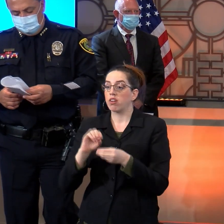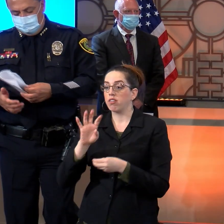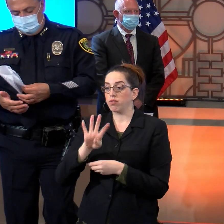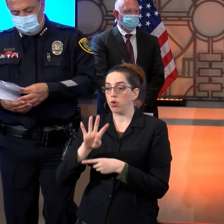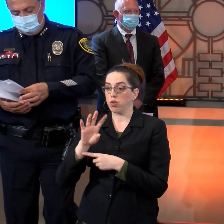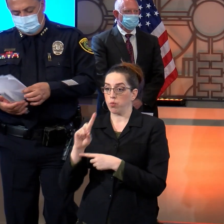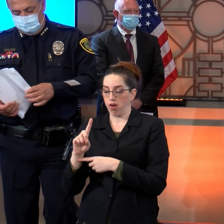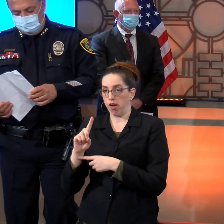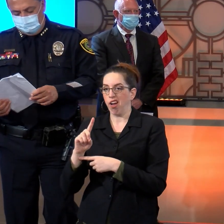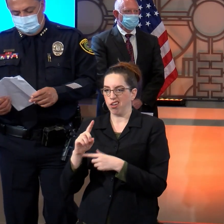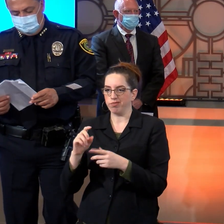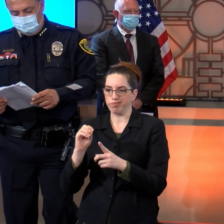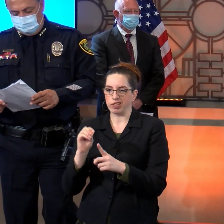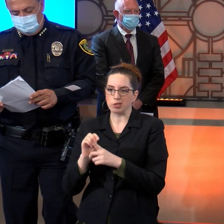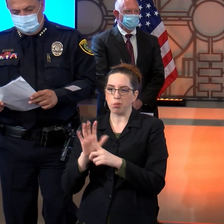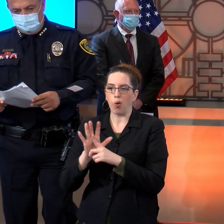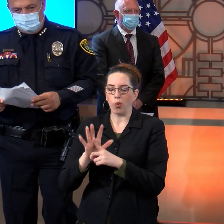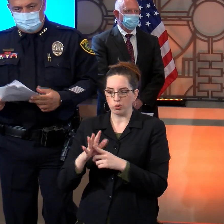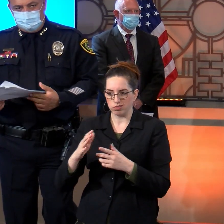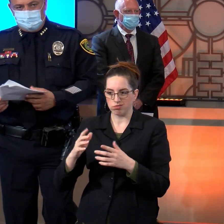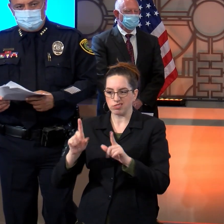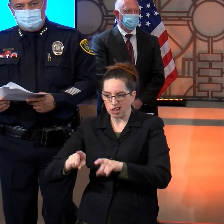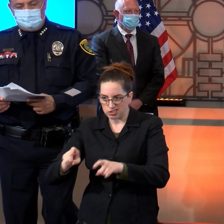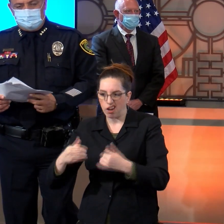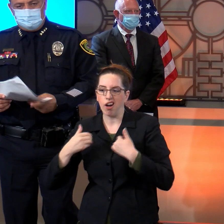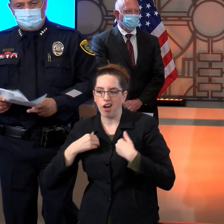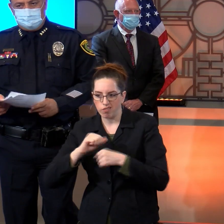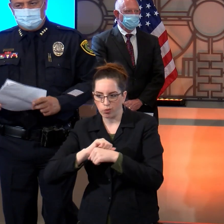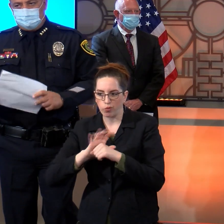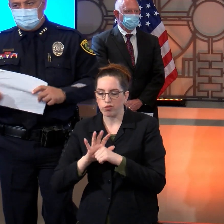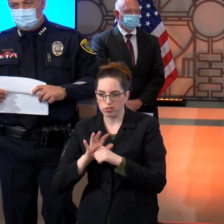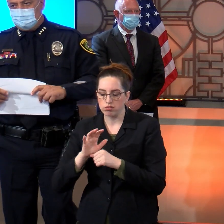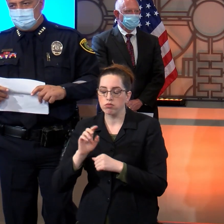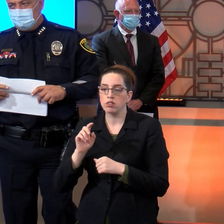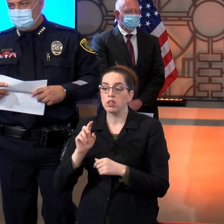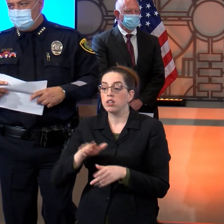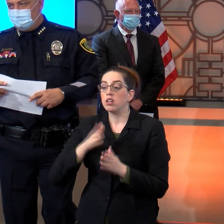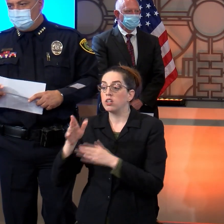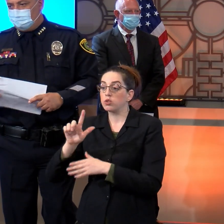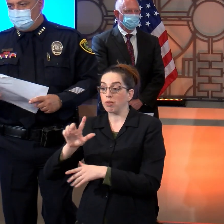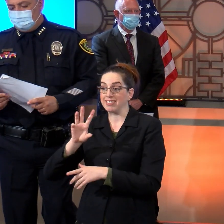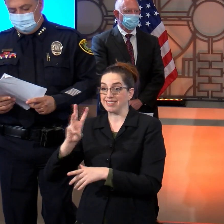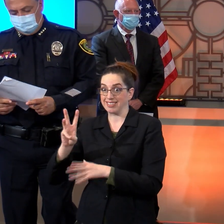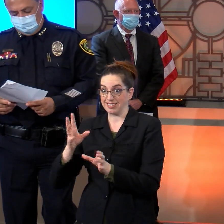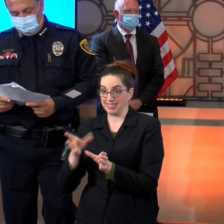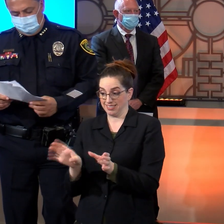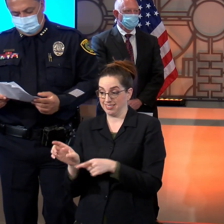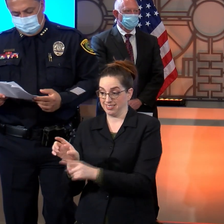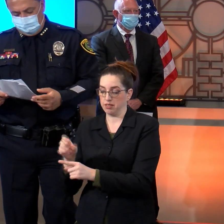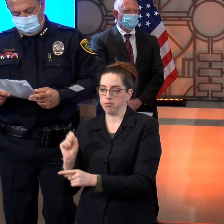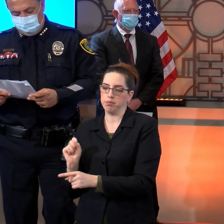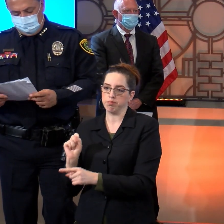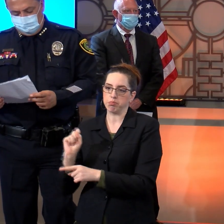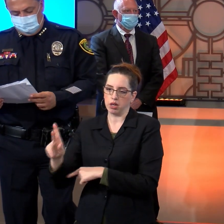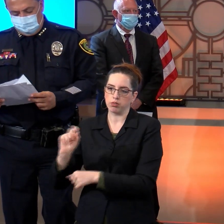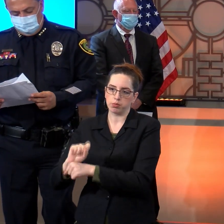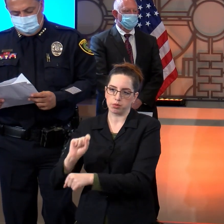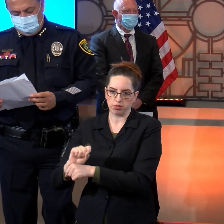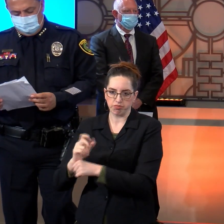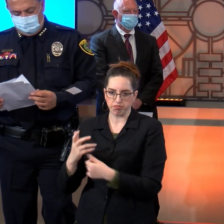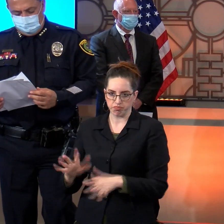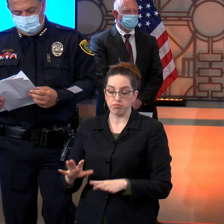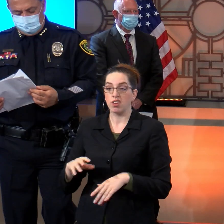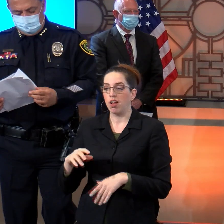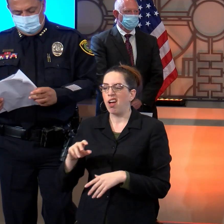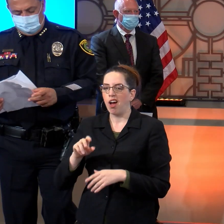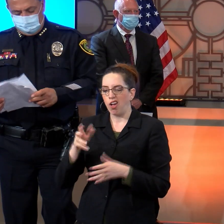that have been exposed and tested positive to COVID-19. 26 of those have since returned back to work.